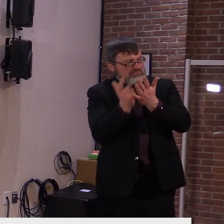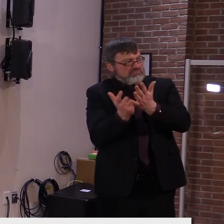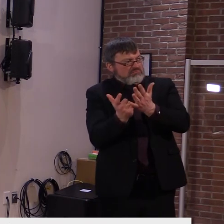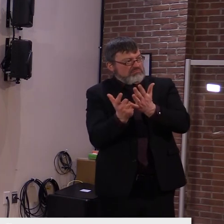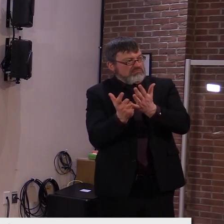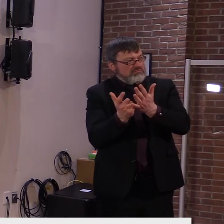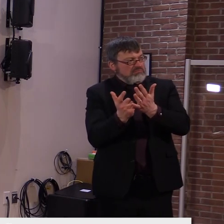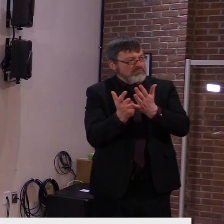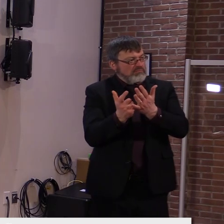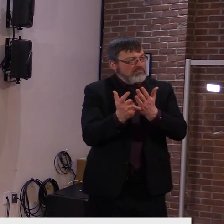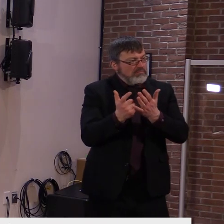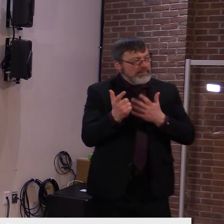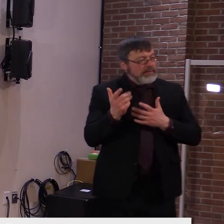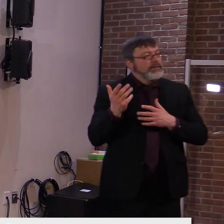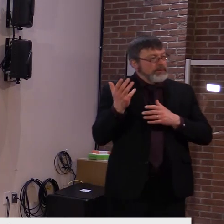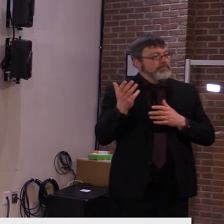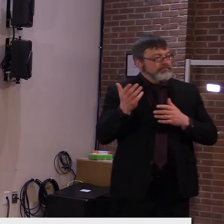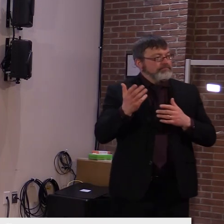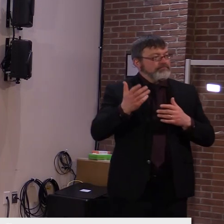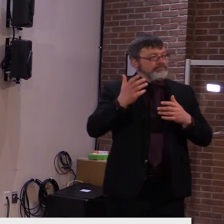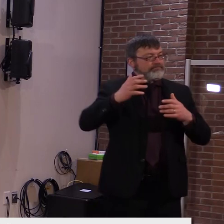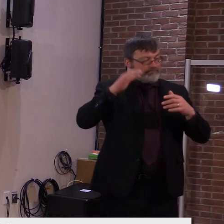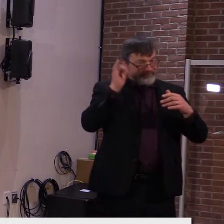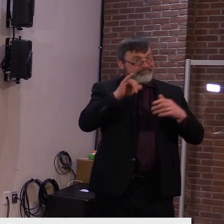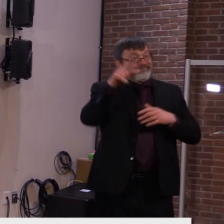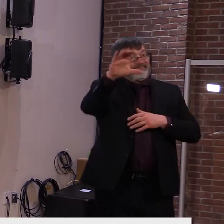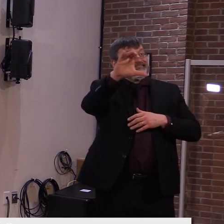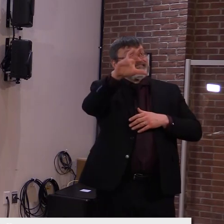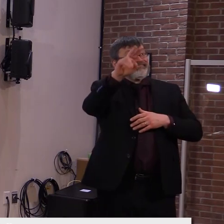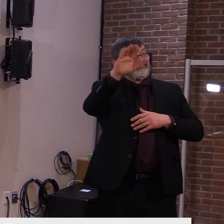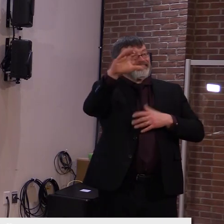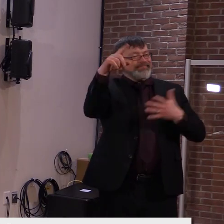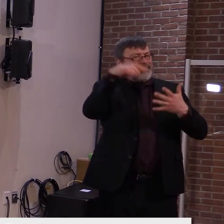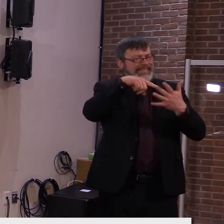unfortunate situation that they had in February.